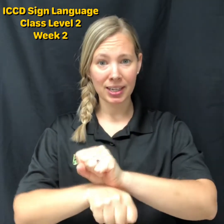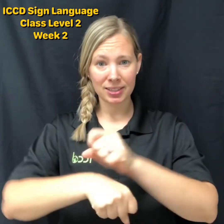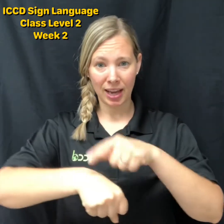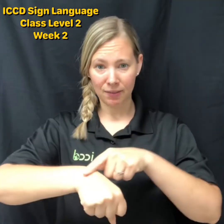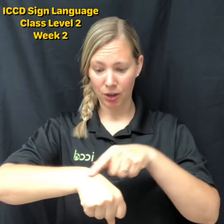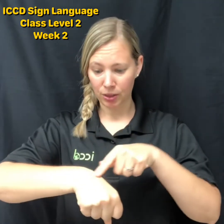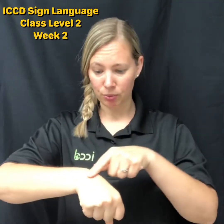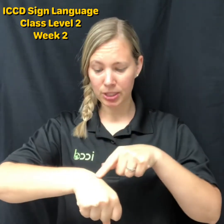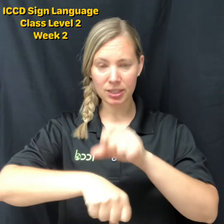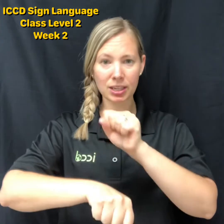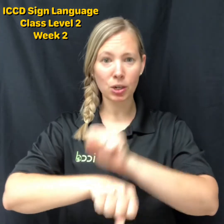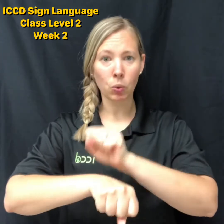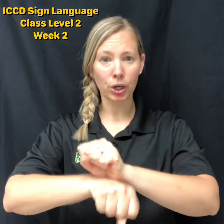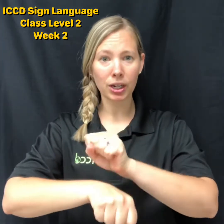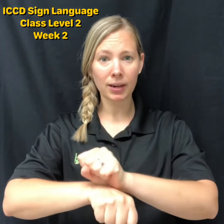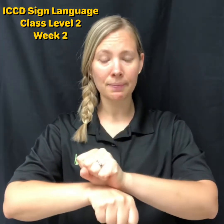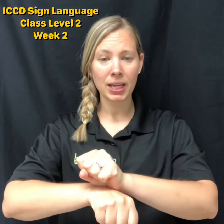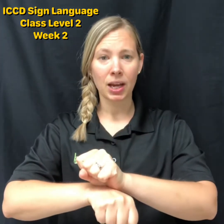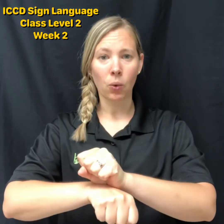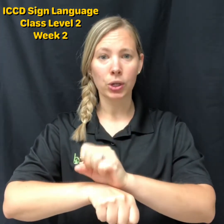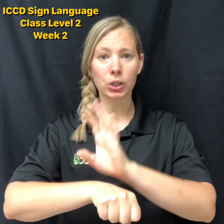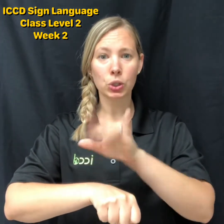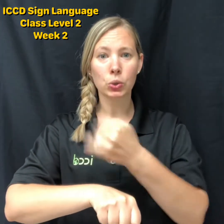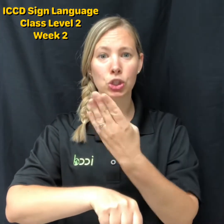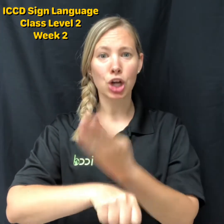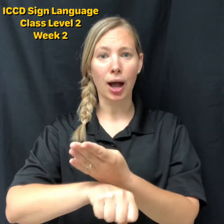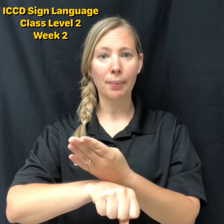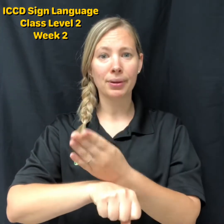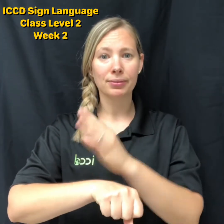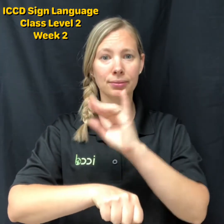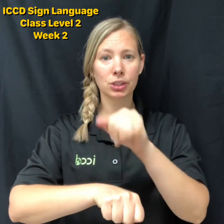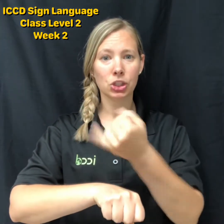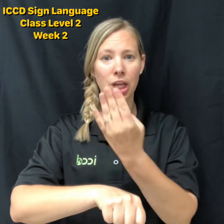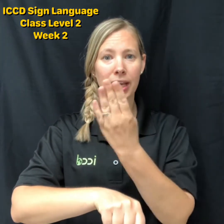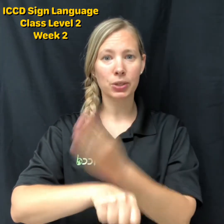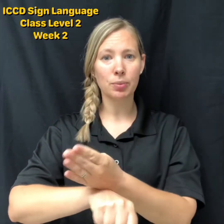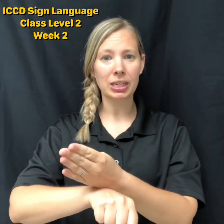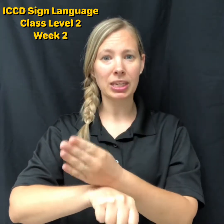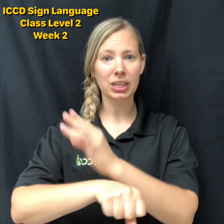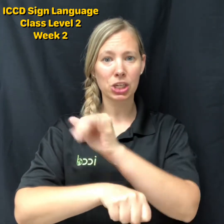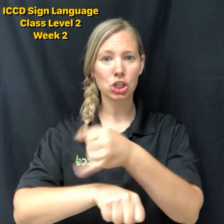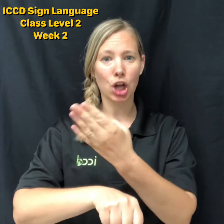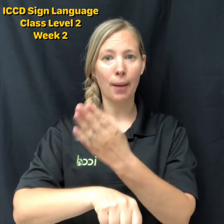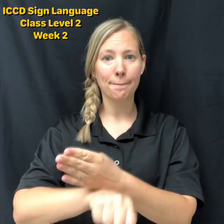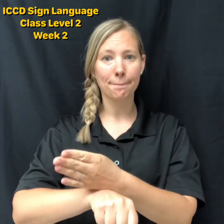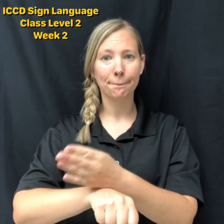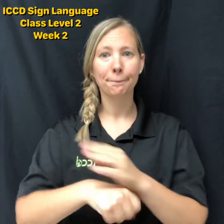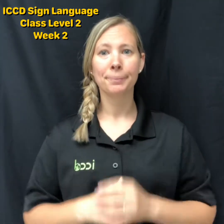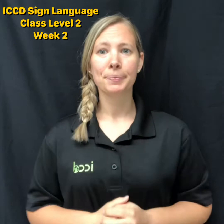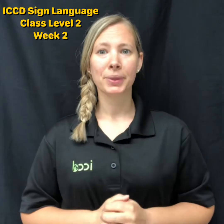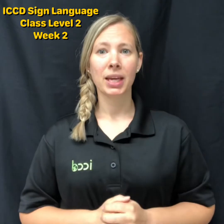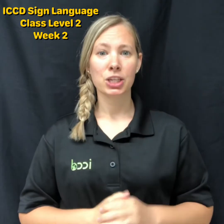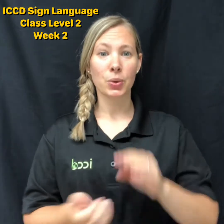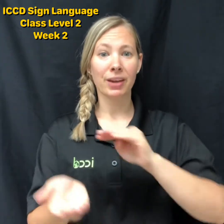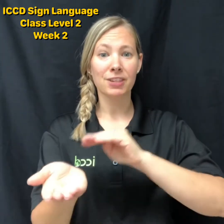kind of on the wrist here, work. Or you can do job, J to a B, job. So we have